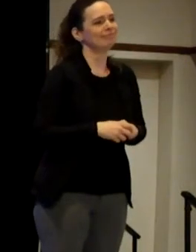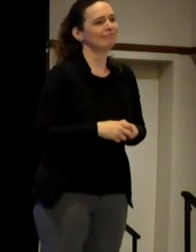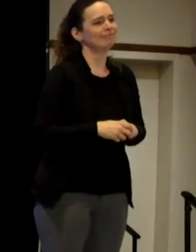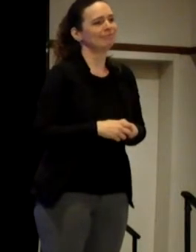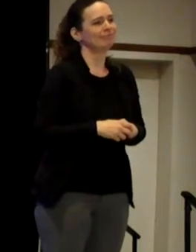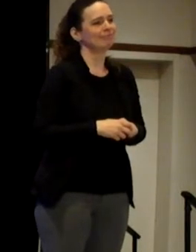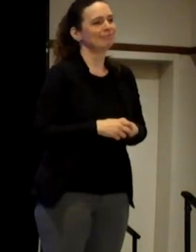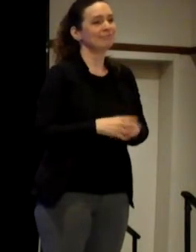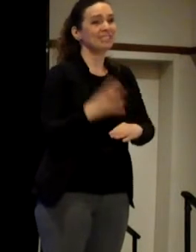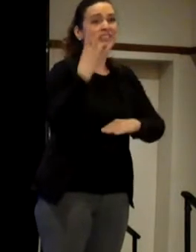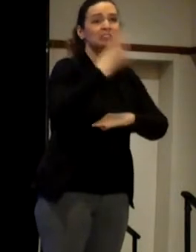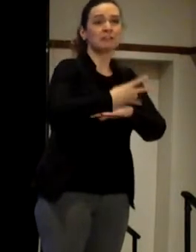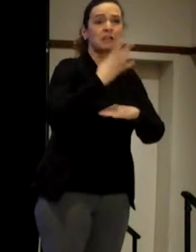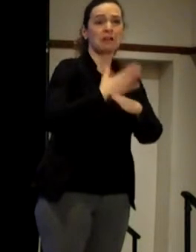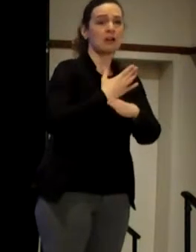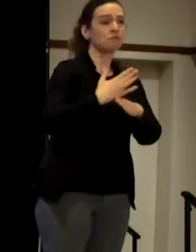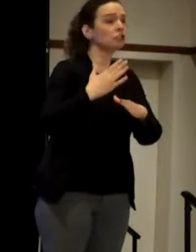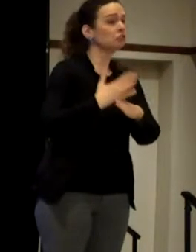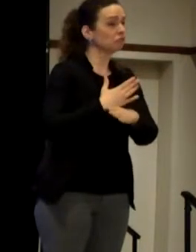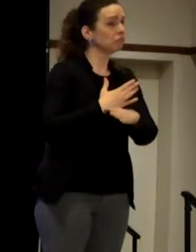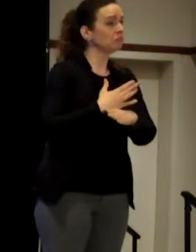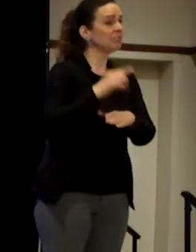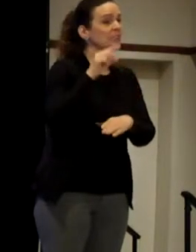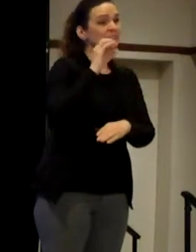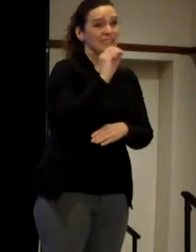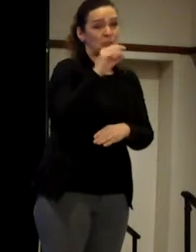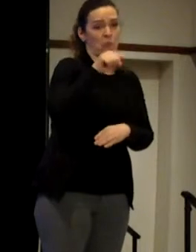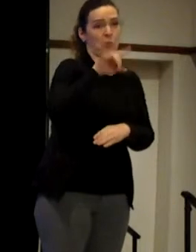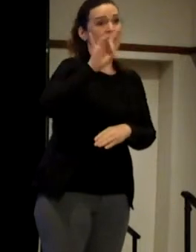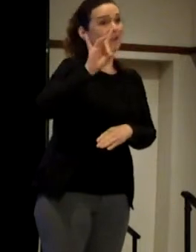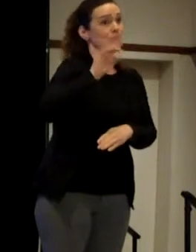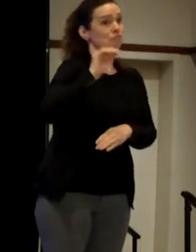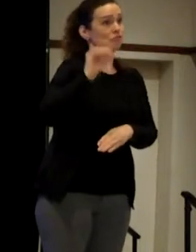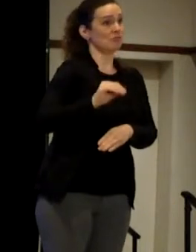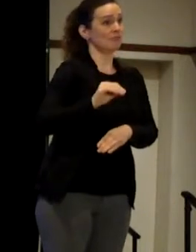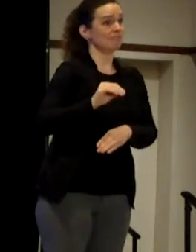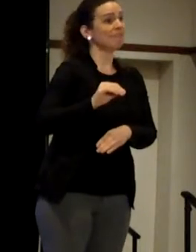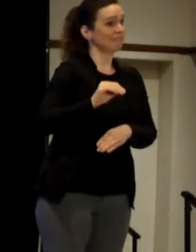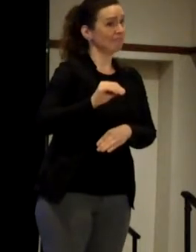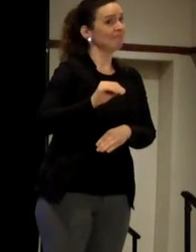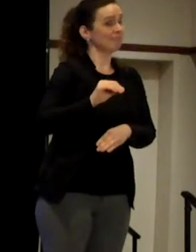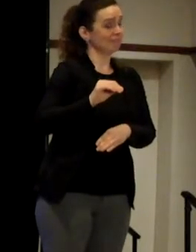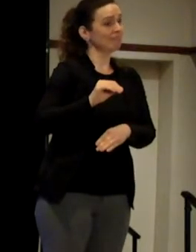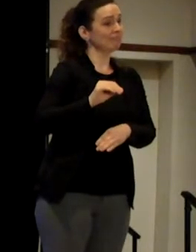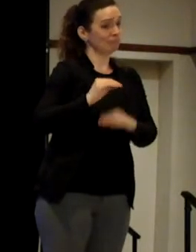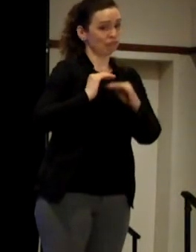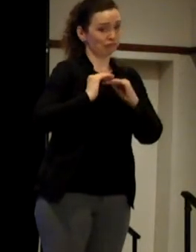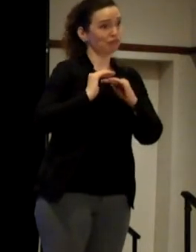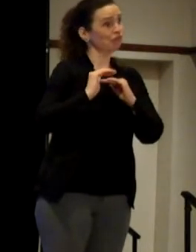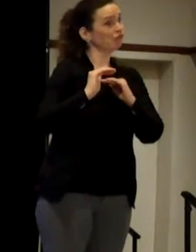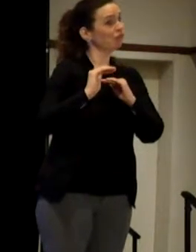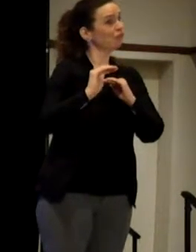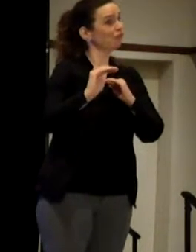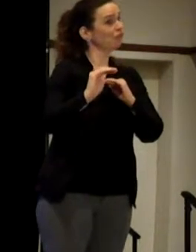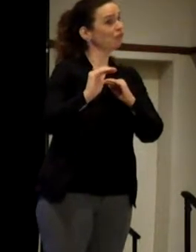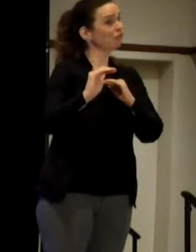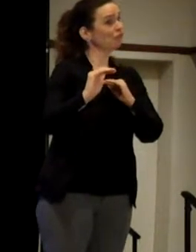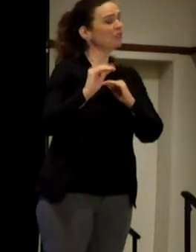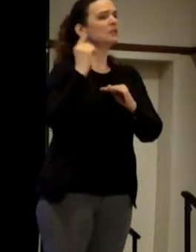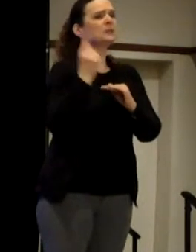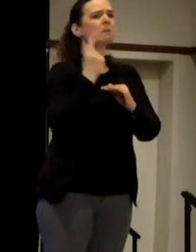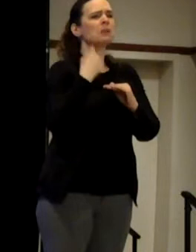7-day average holding strong, 0.8%. That's important. I know sometimes we get focused on case